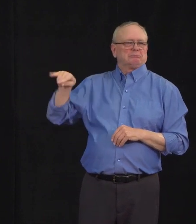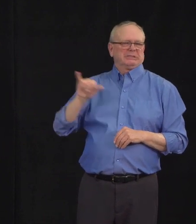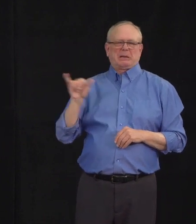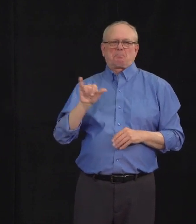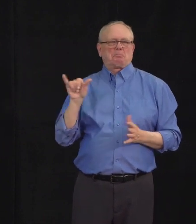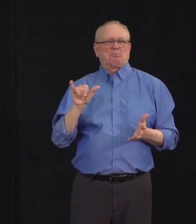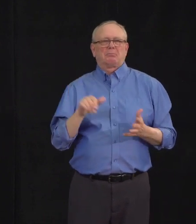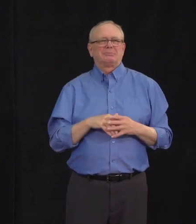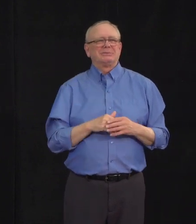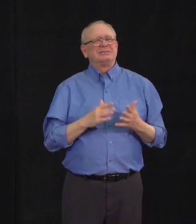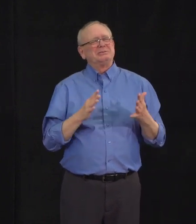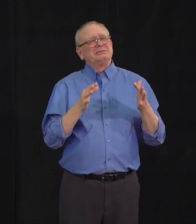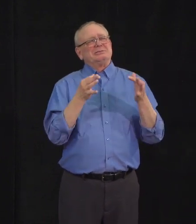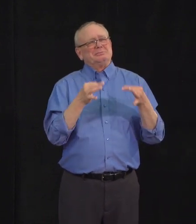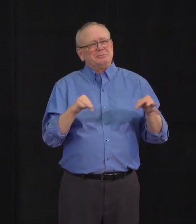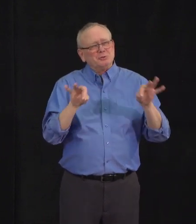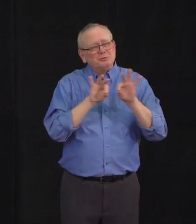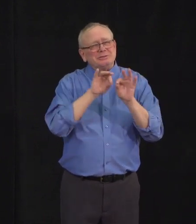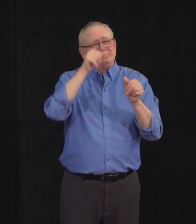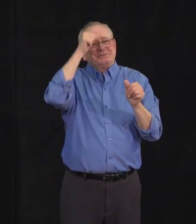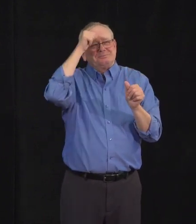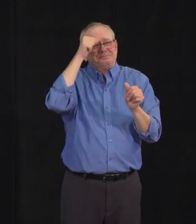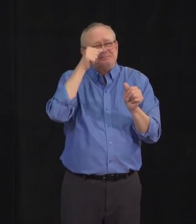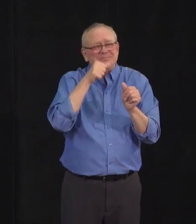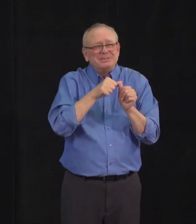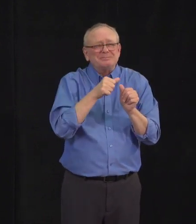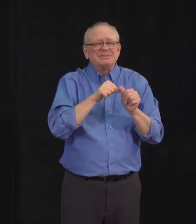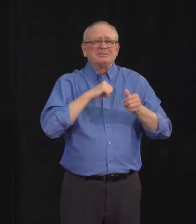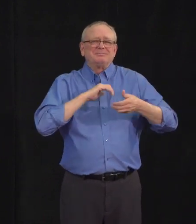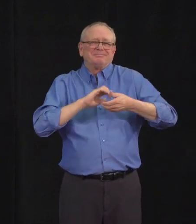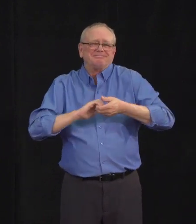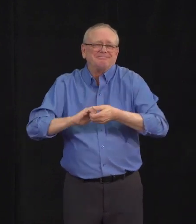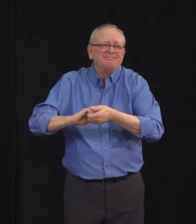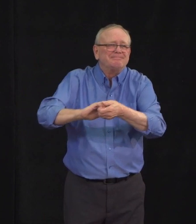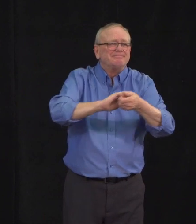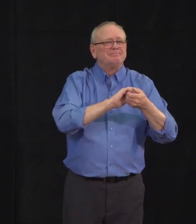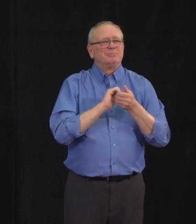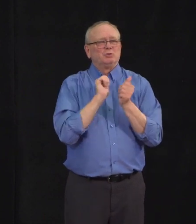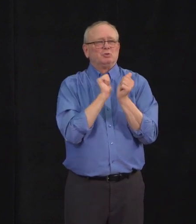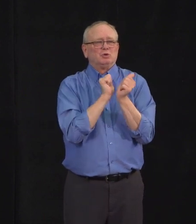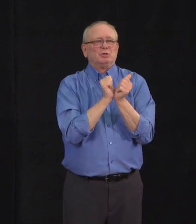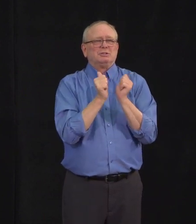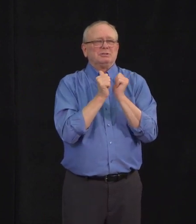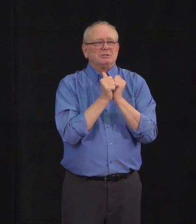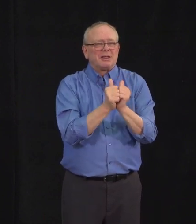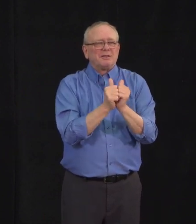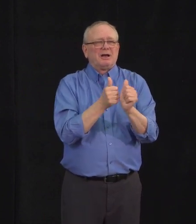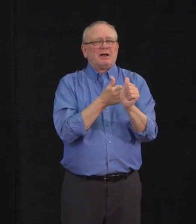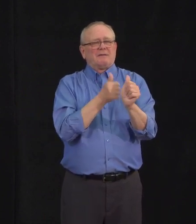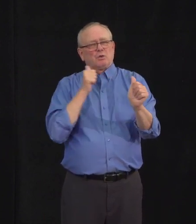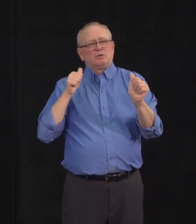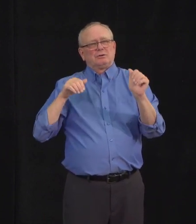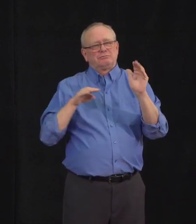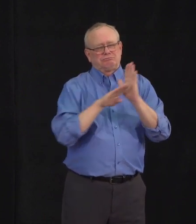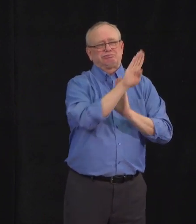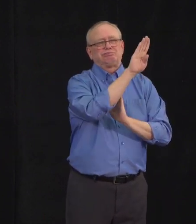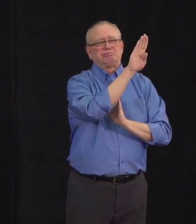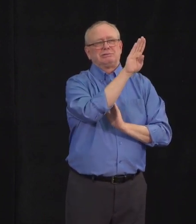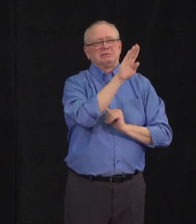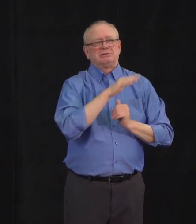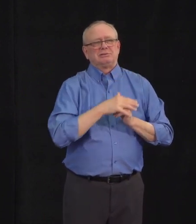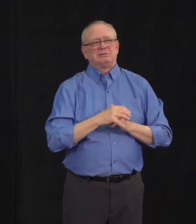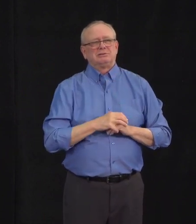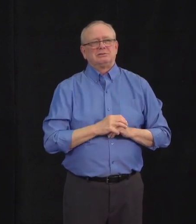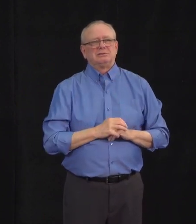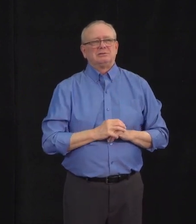is avoided a significant surge in a system need in severely ill people and in deaths.